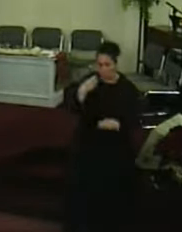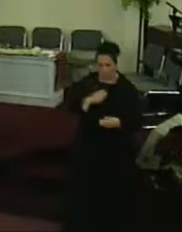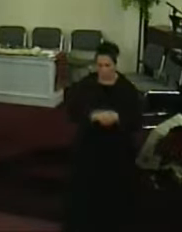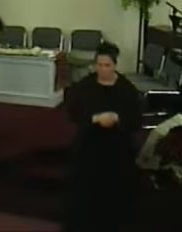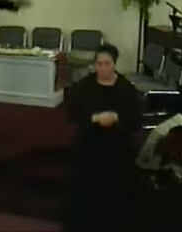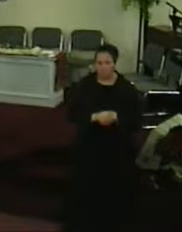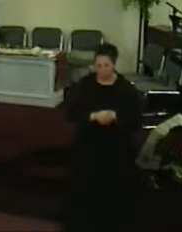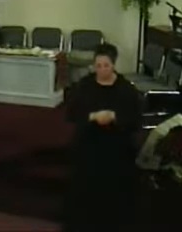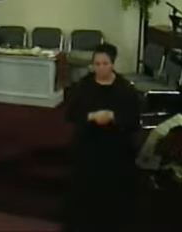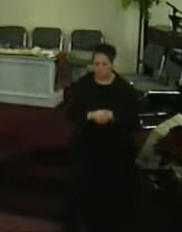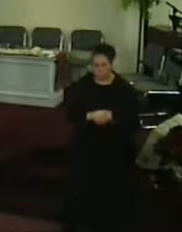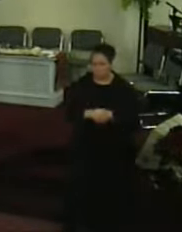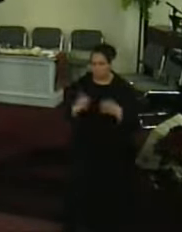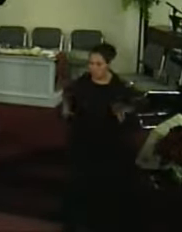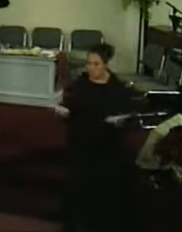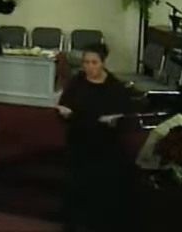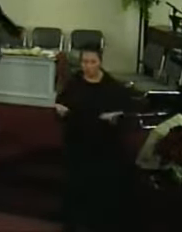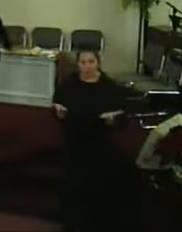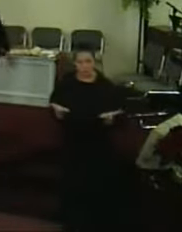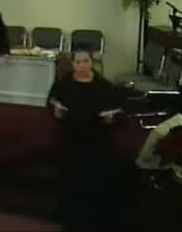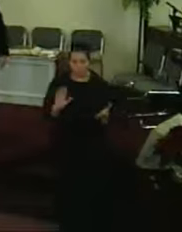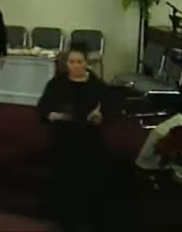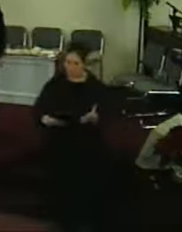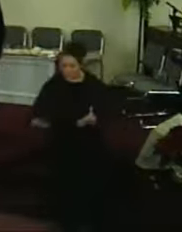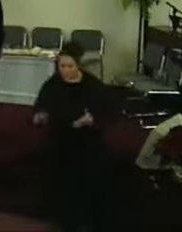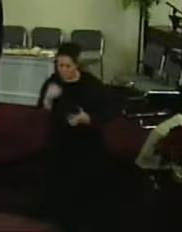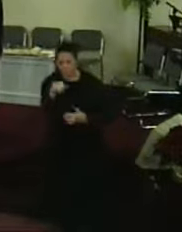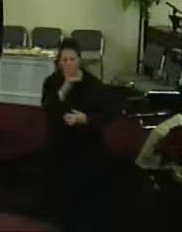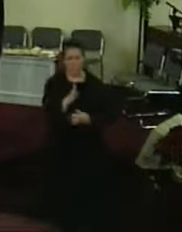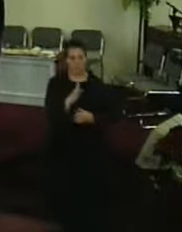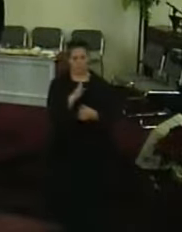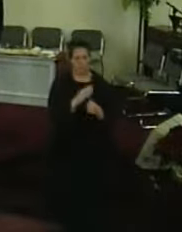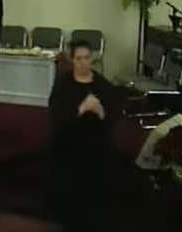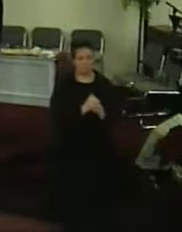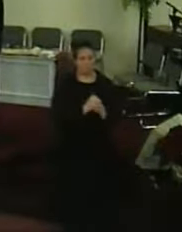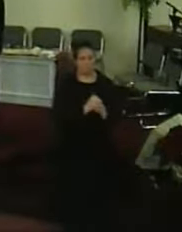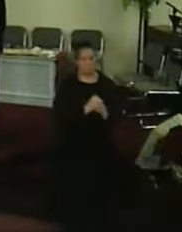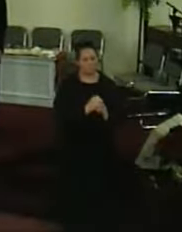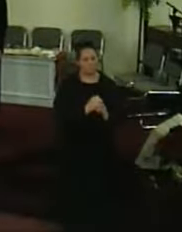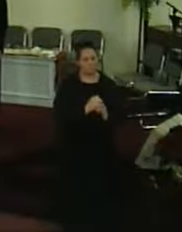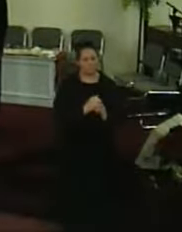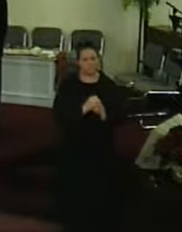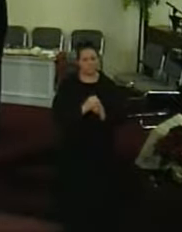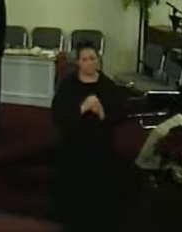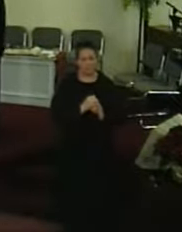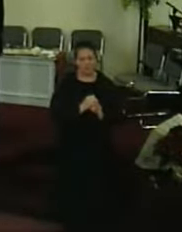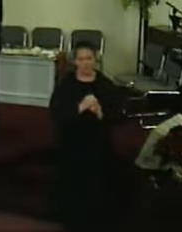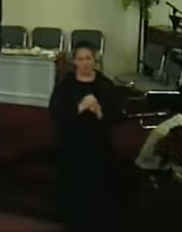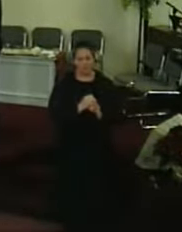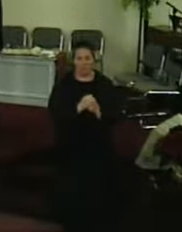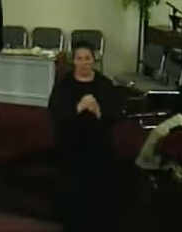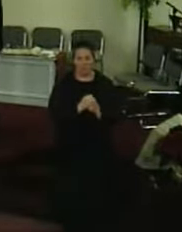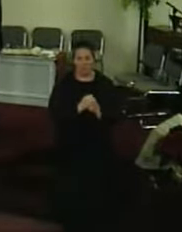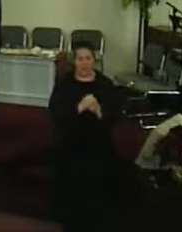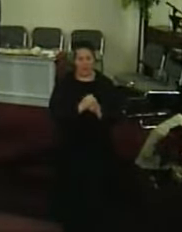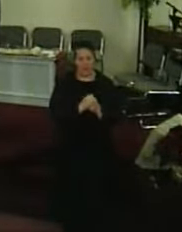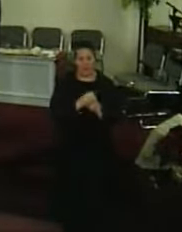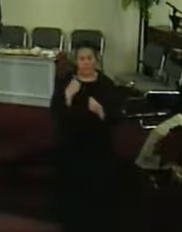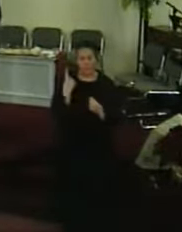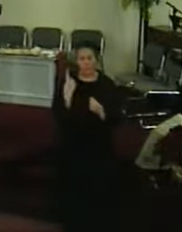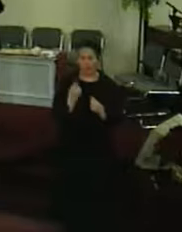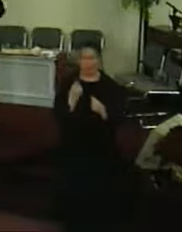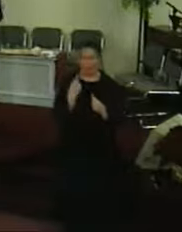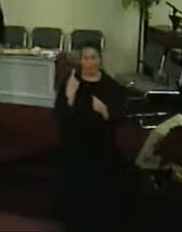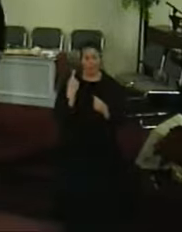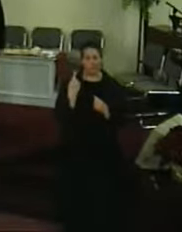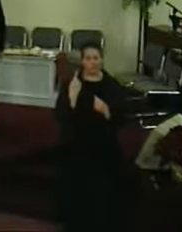Here we are, children of God. And all we can do is pull out our microscopes and